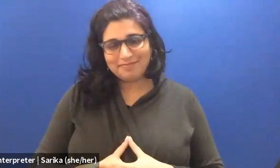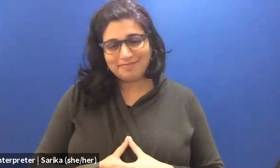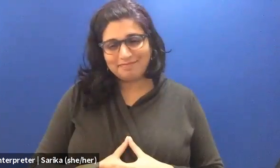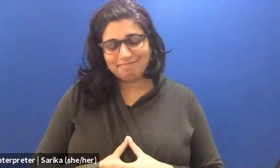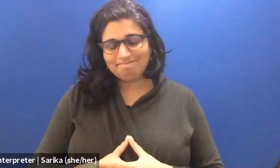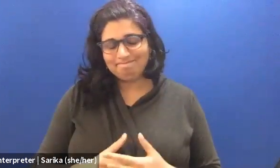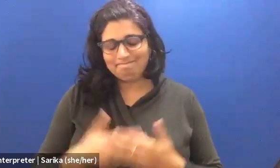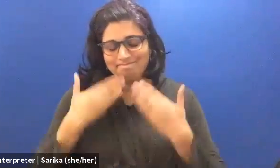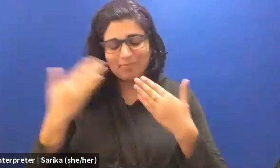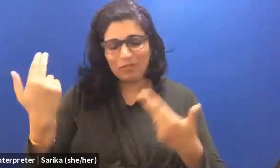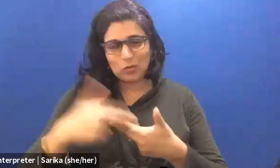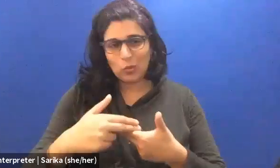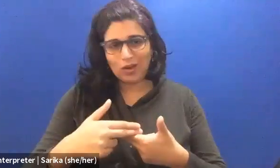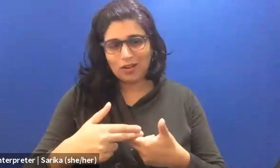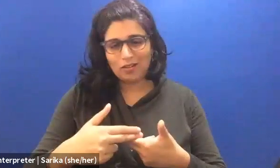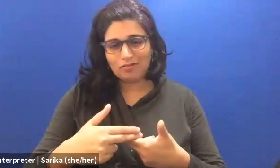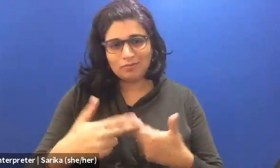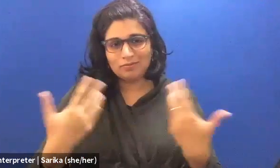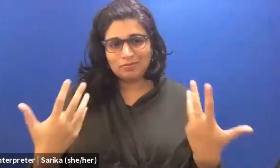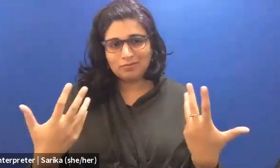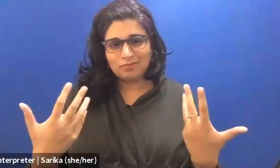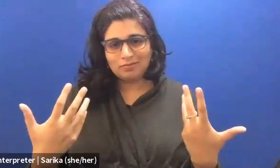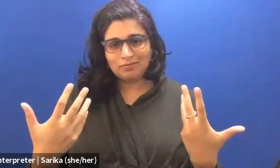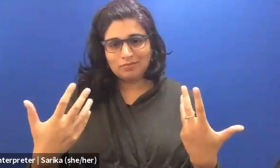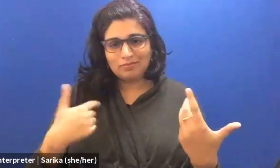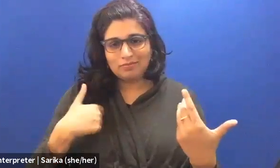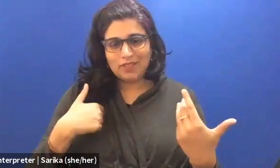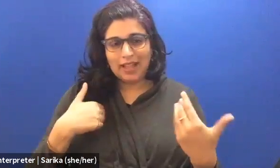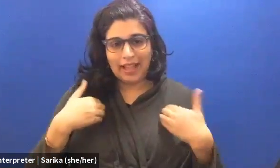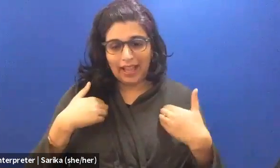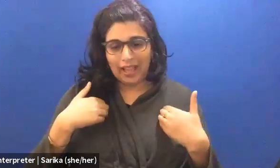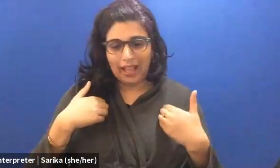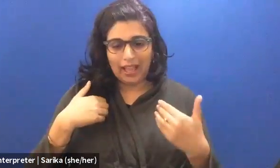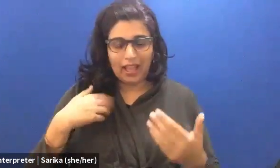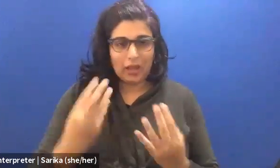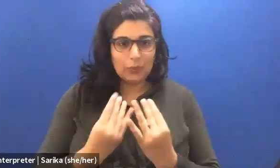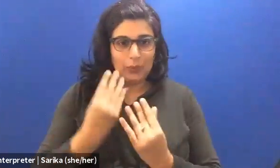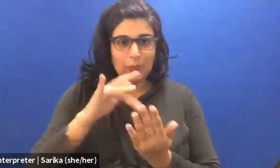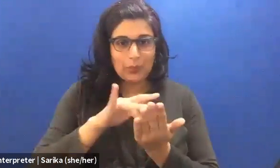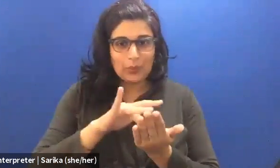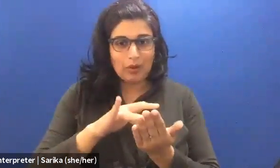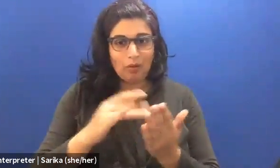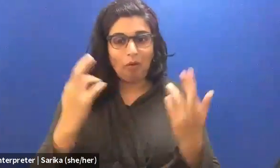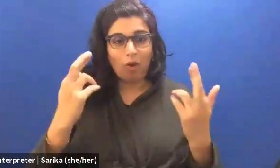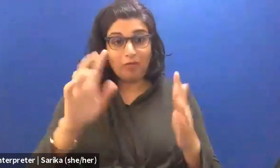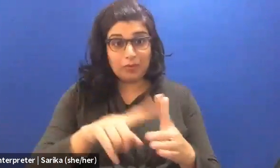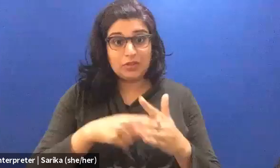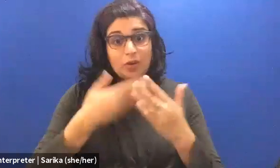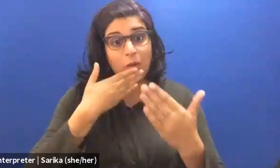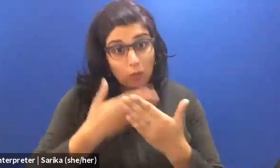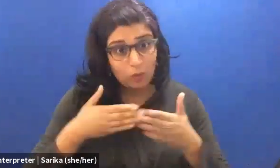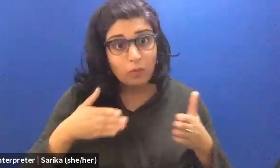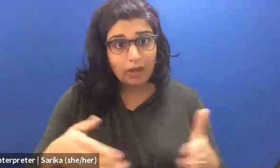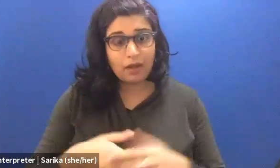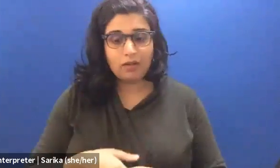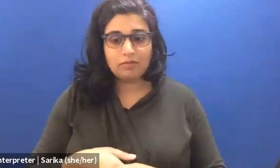for attending and participating. I have lit some medicine, and hopefully we'll be starting off in a good way with